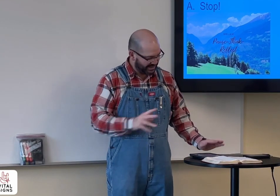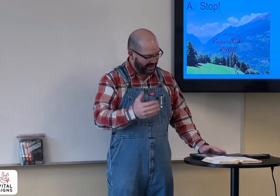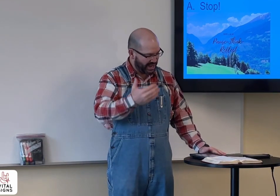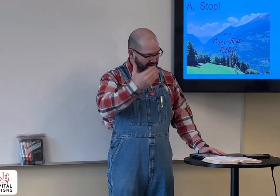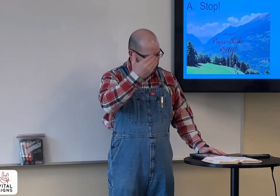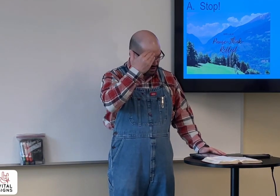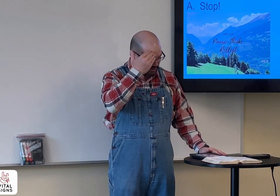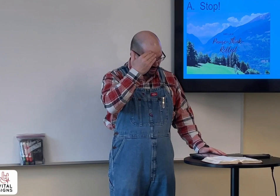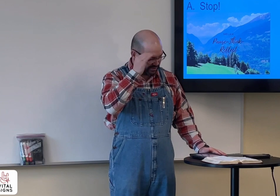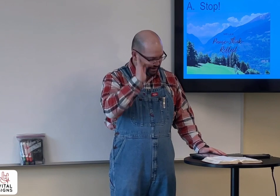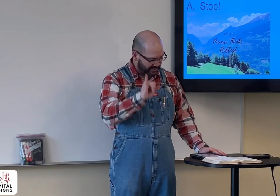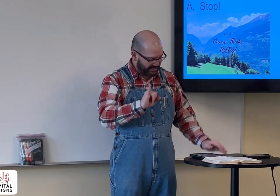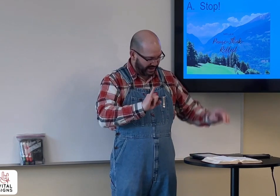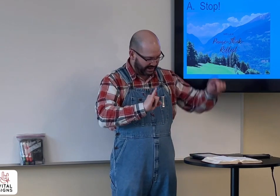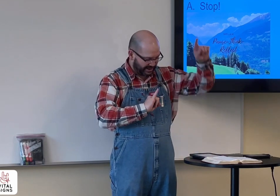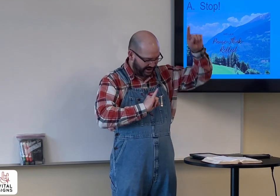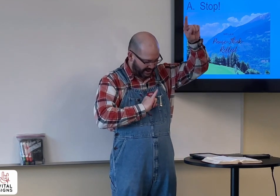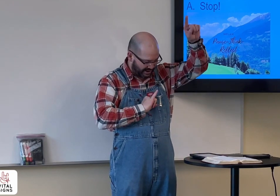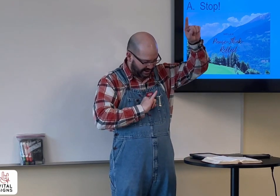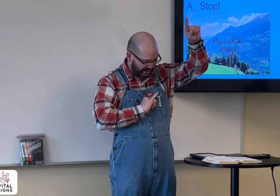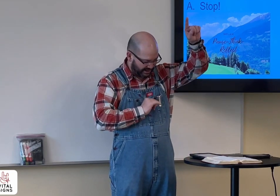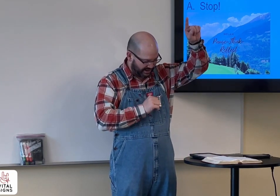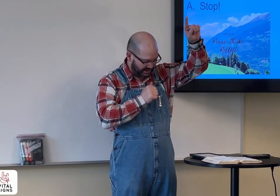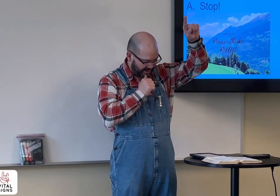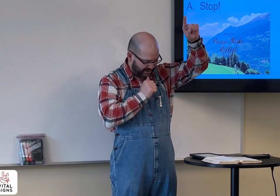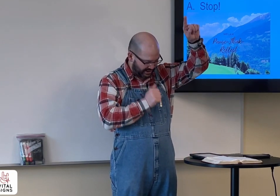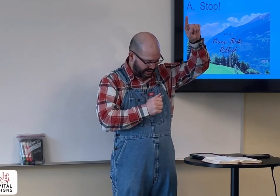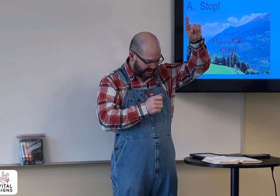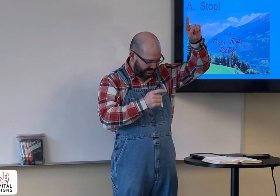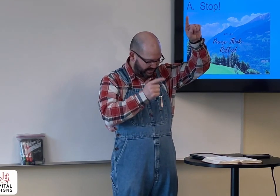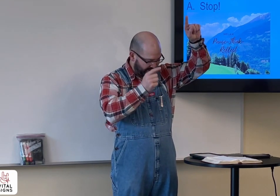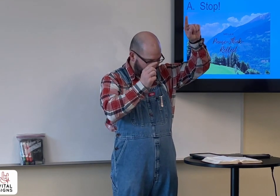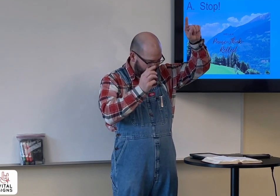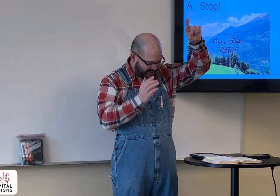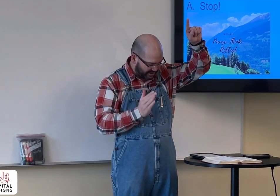and know that I am God.